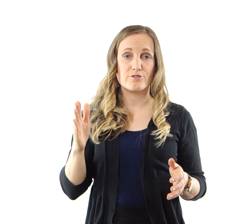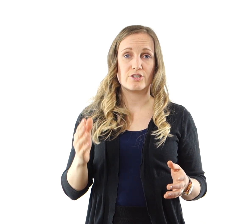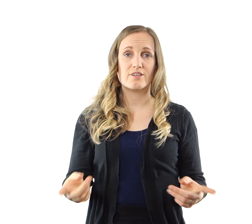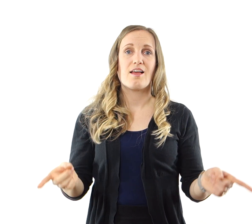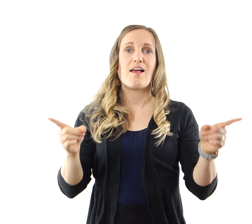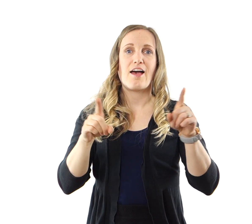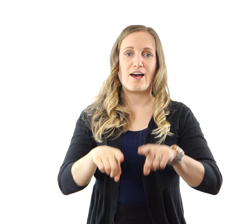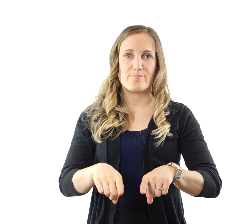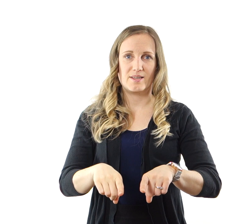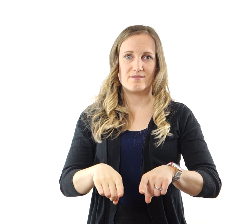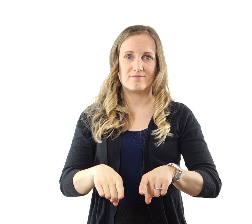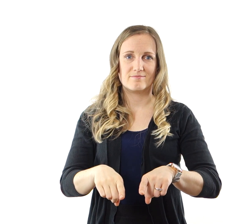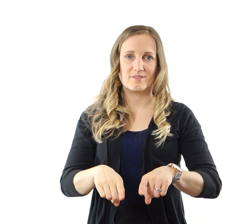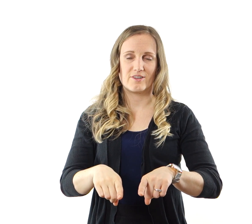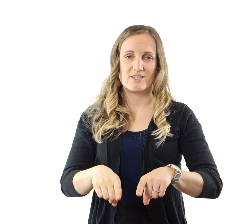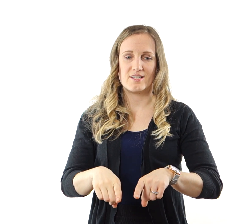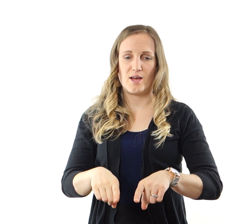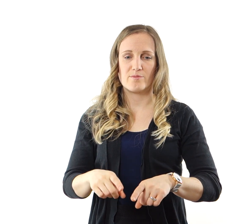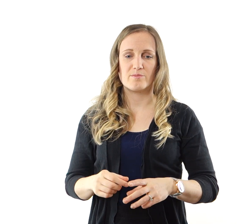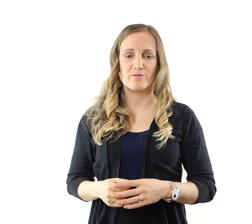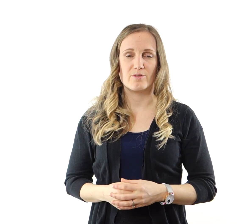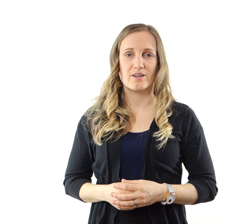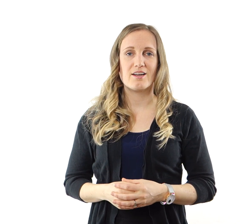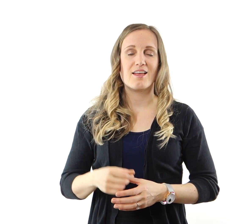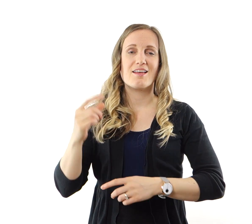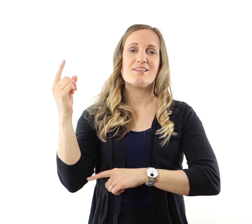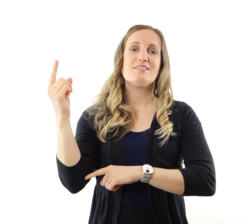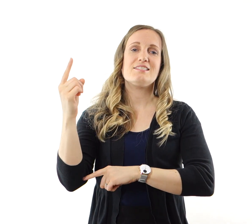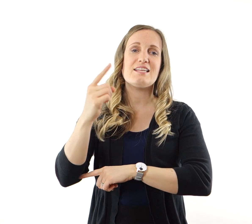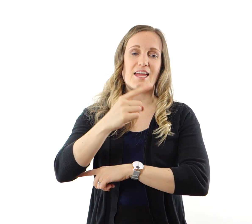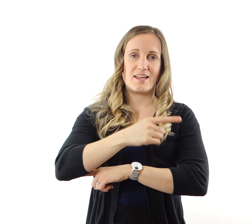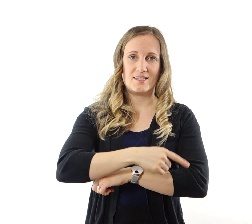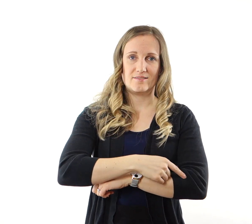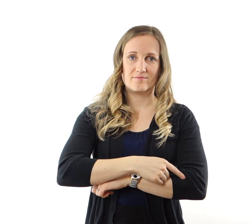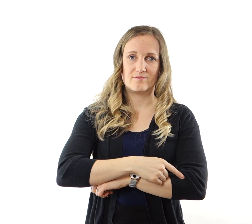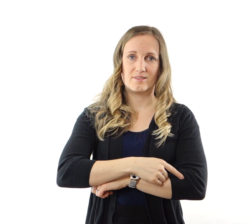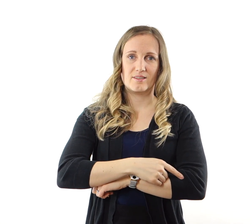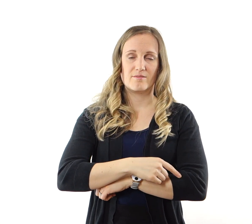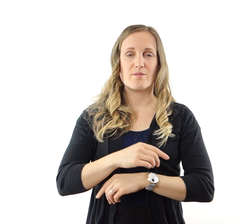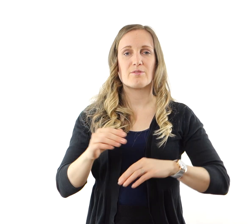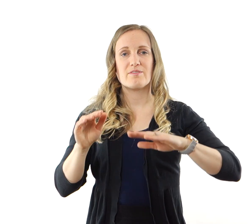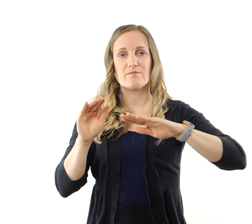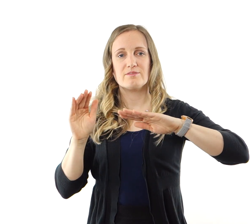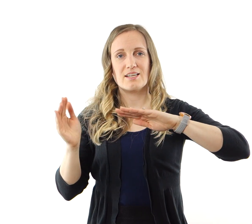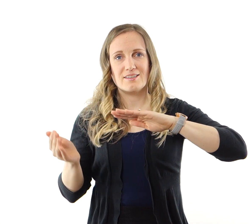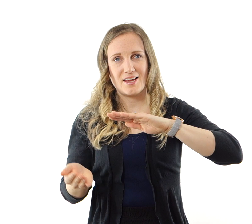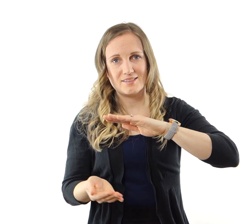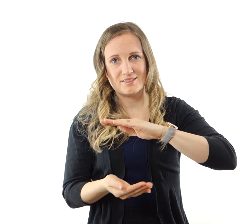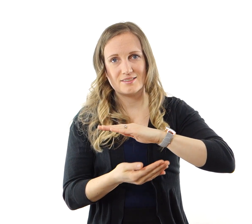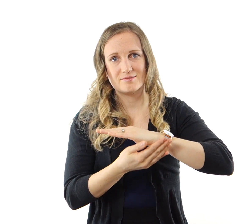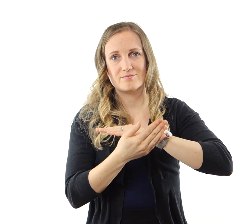future, happen. We've already done happen before. Day. Remember we've done night,